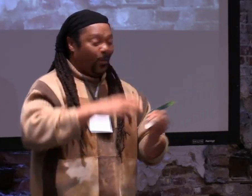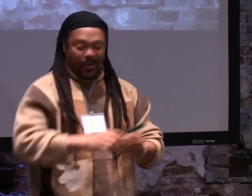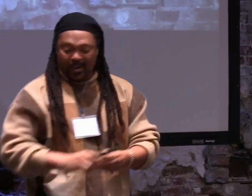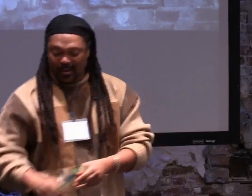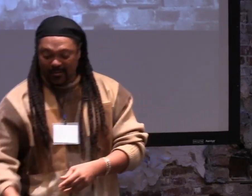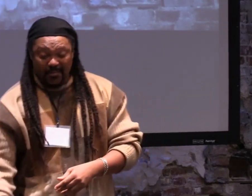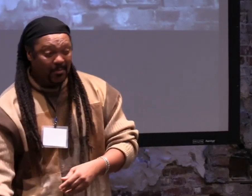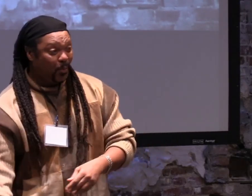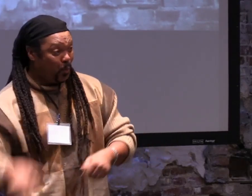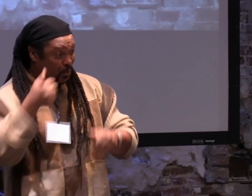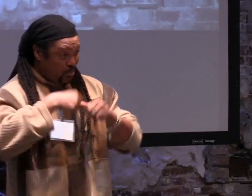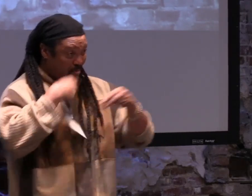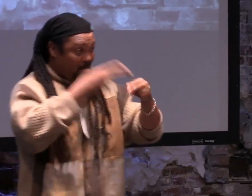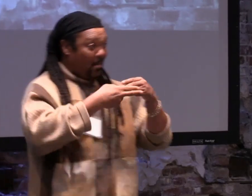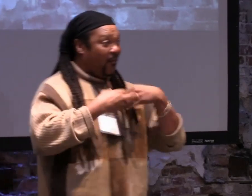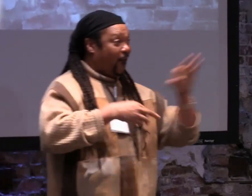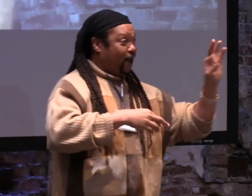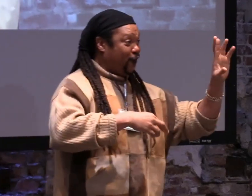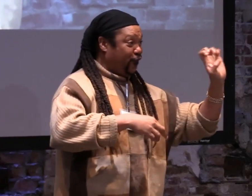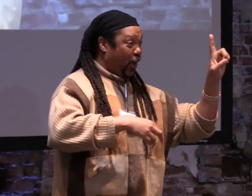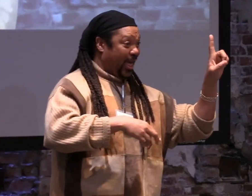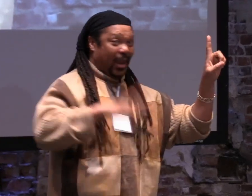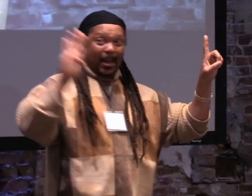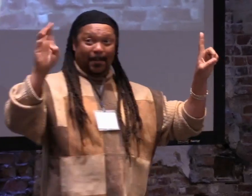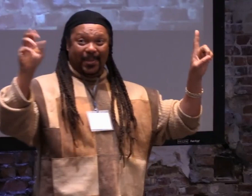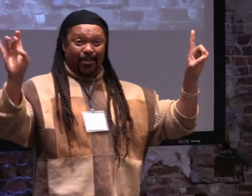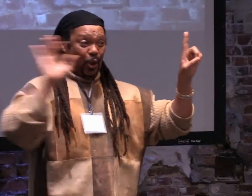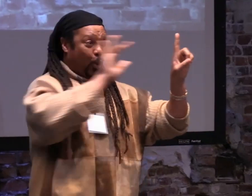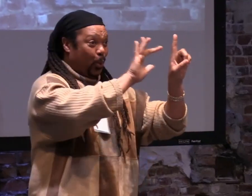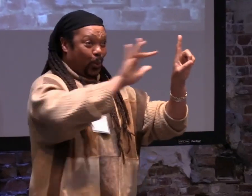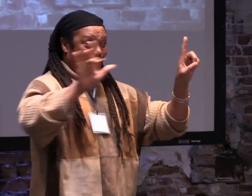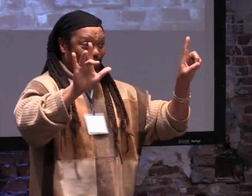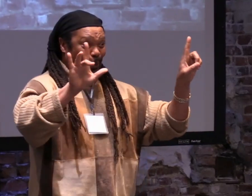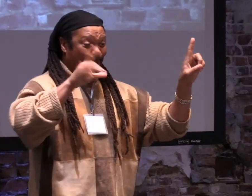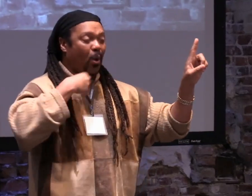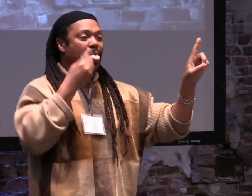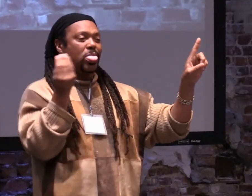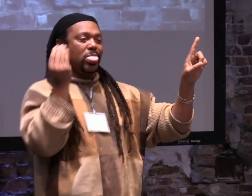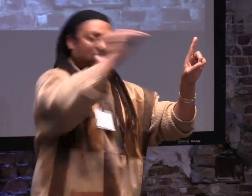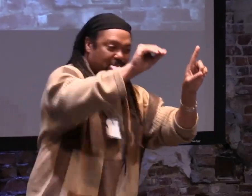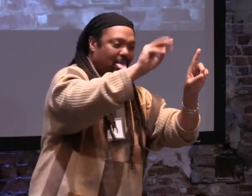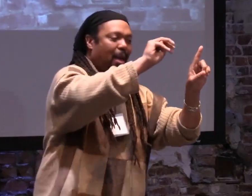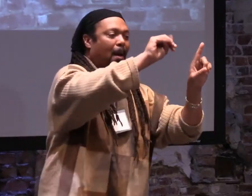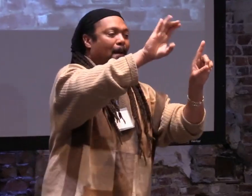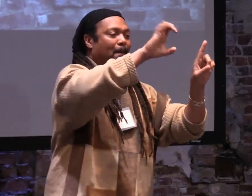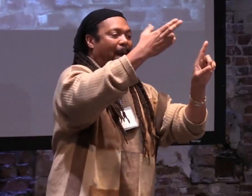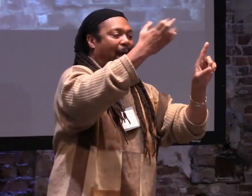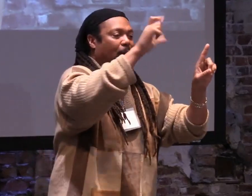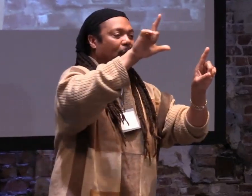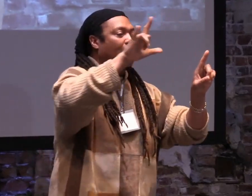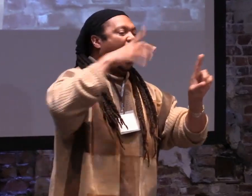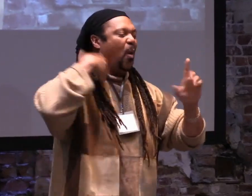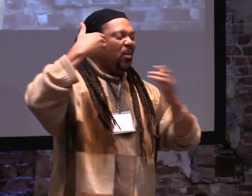The name Michael is on this keychain. Remember I said Fred Beam is my name? I added